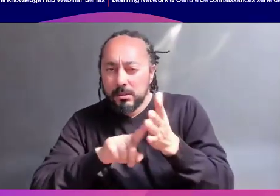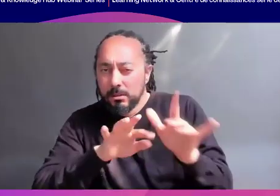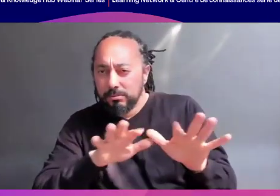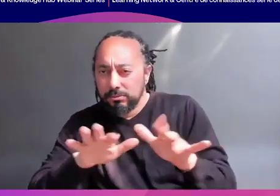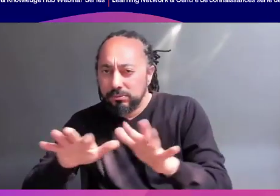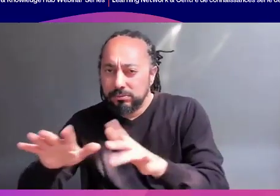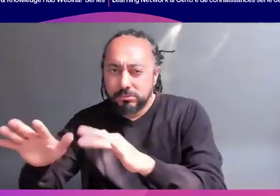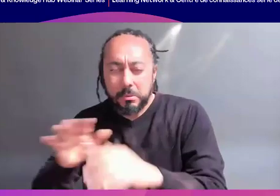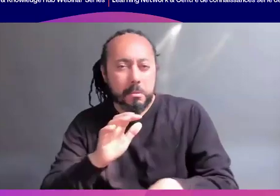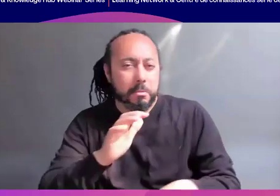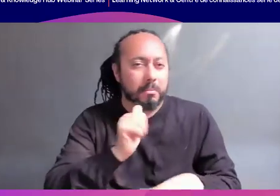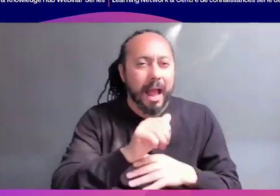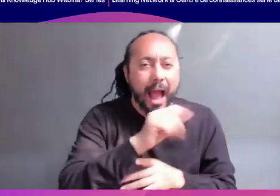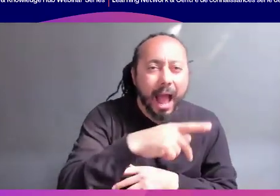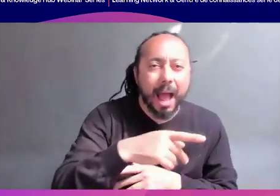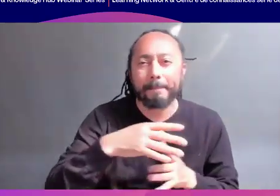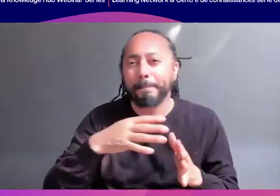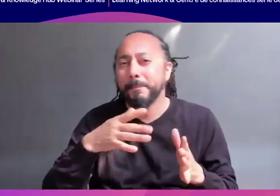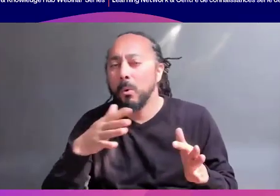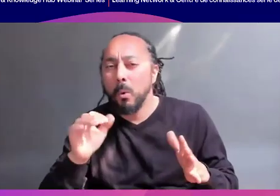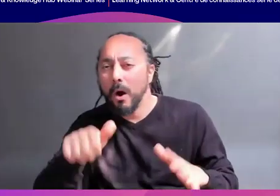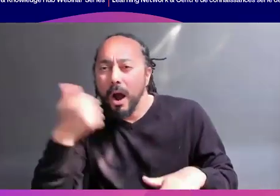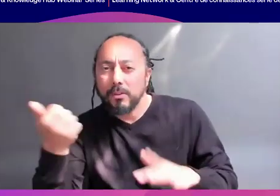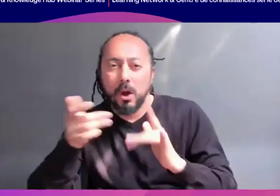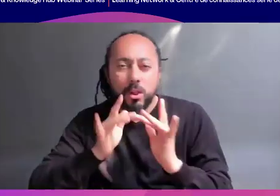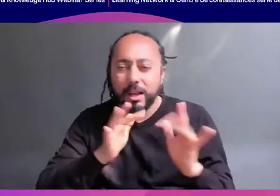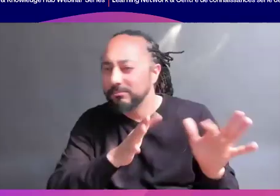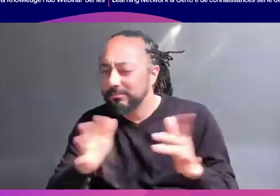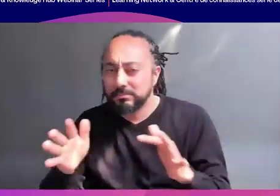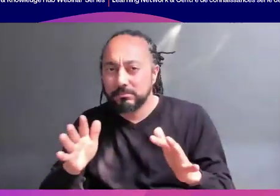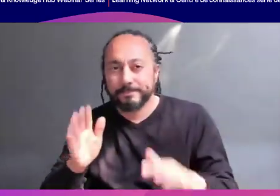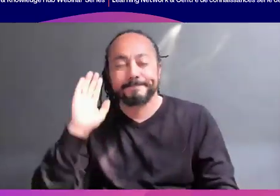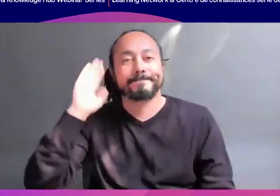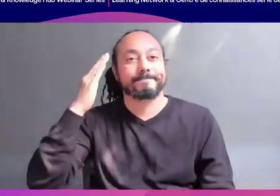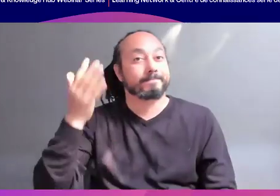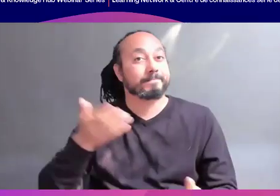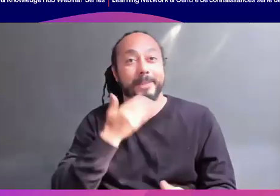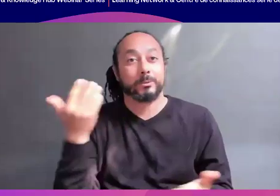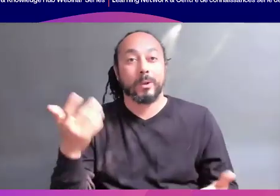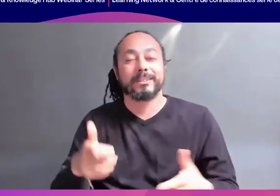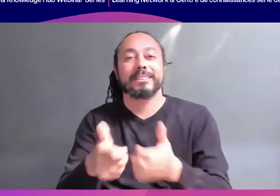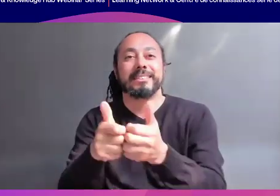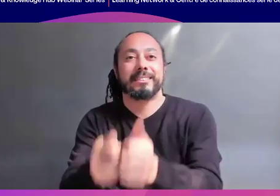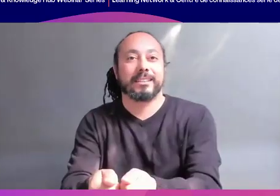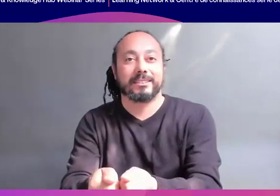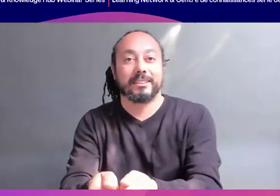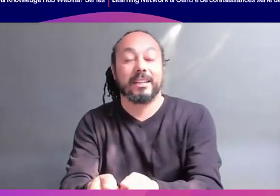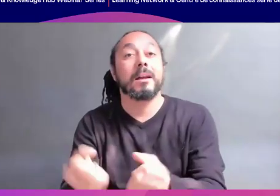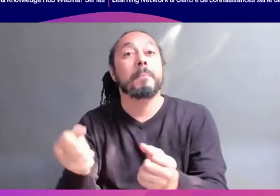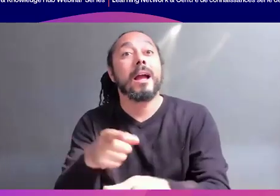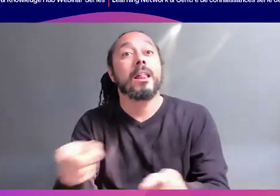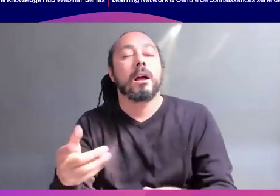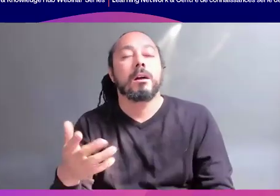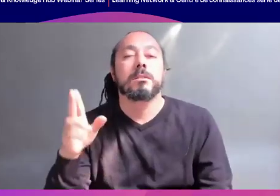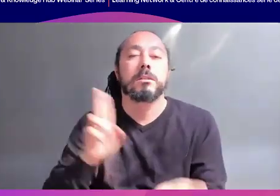the idea of an app, or we explored this other online modality, but parents were saying, I don't want another thing I need to sign up for. I don't